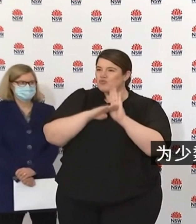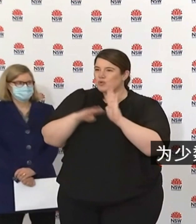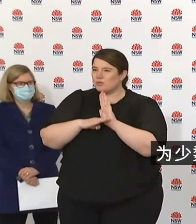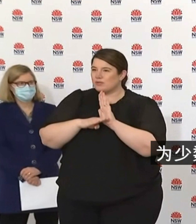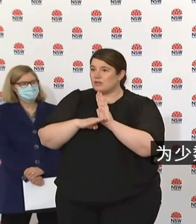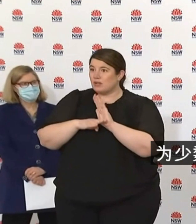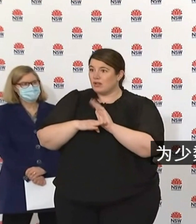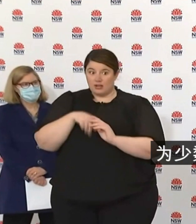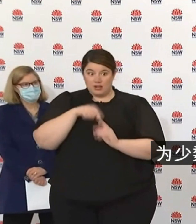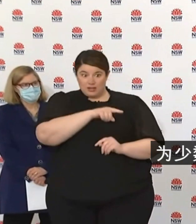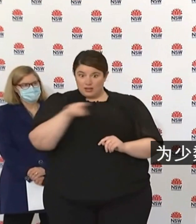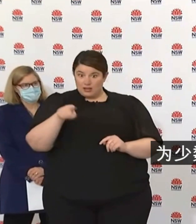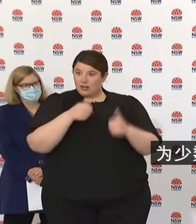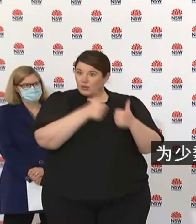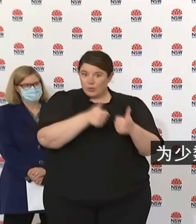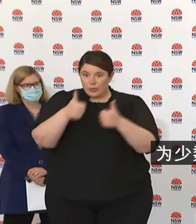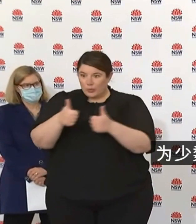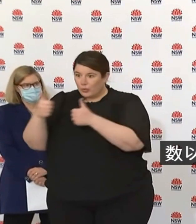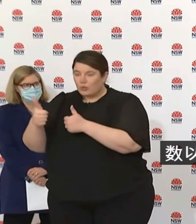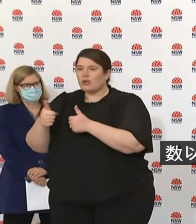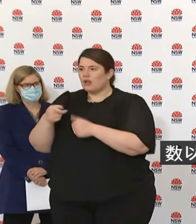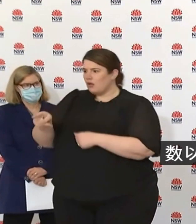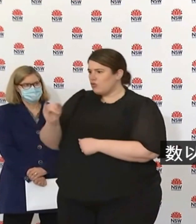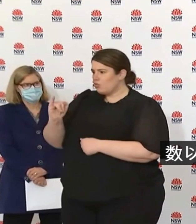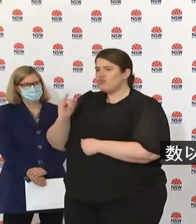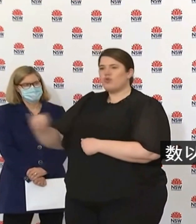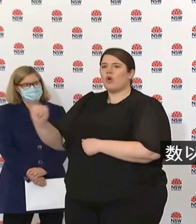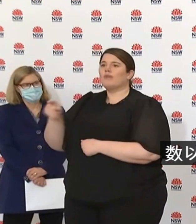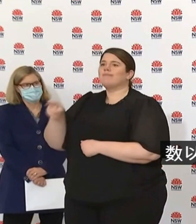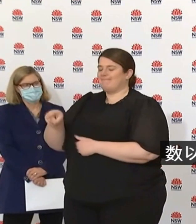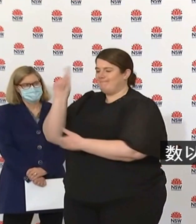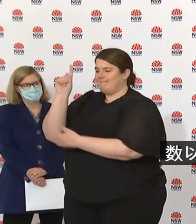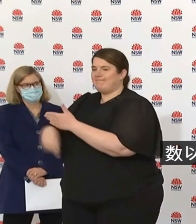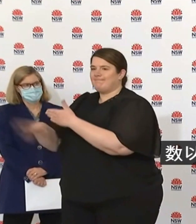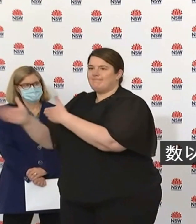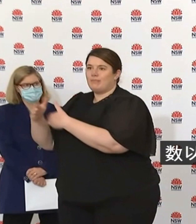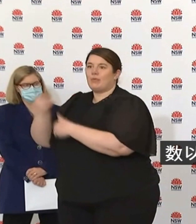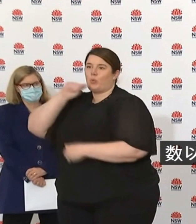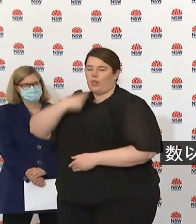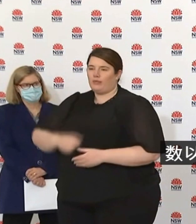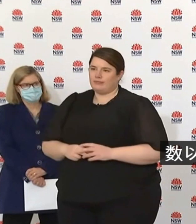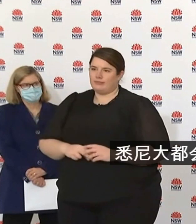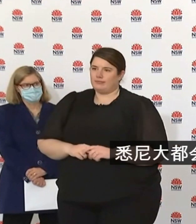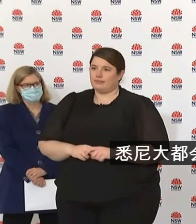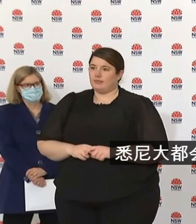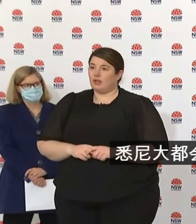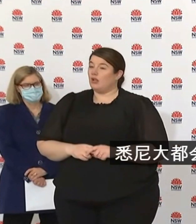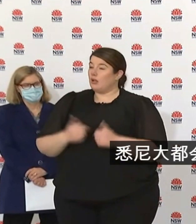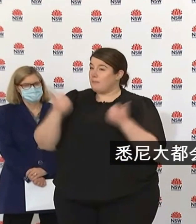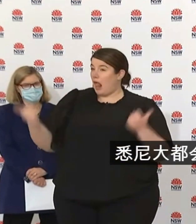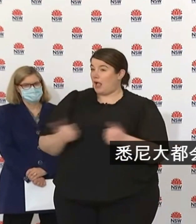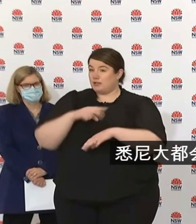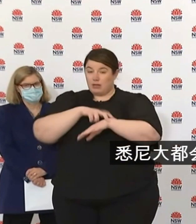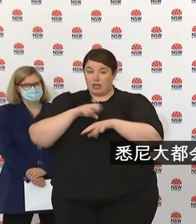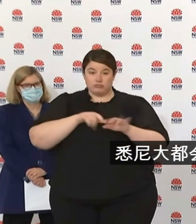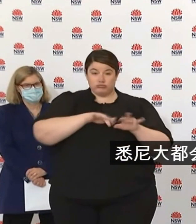shouldn't be punished for the few who are doing the wrong thing. Thousands of additional police will be in and around the